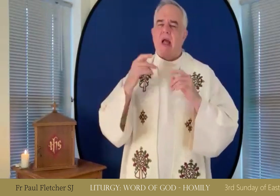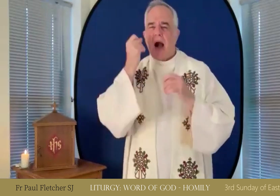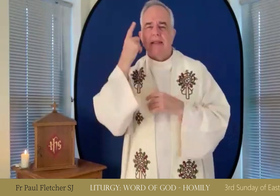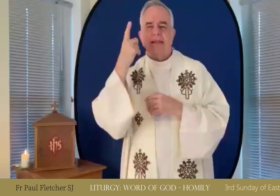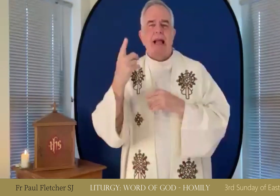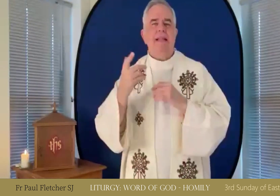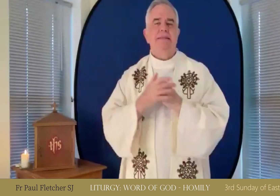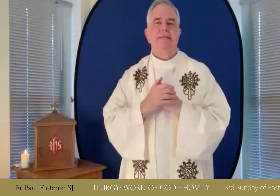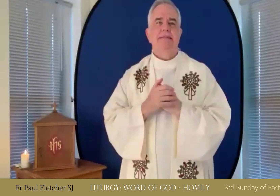understand.